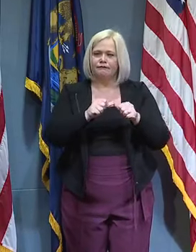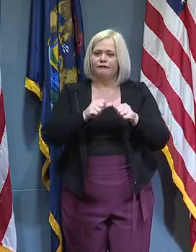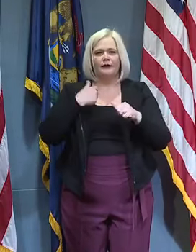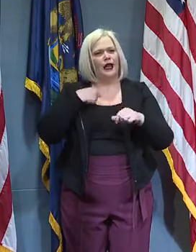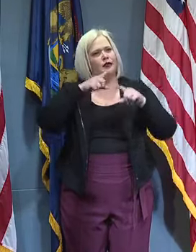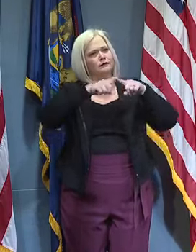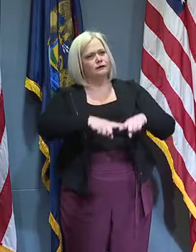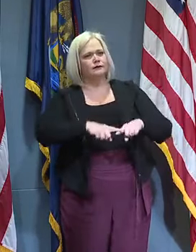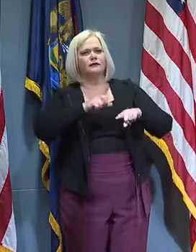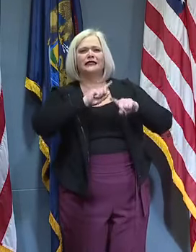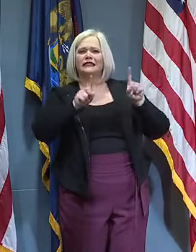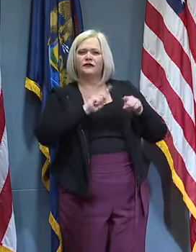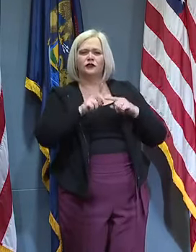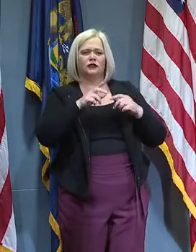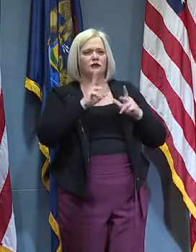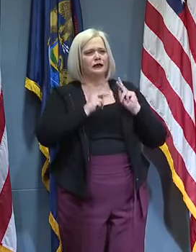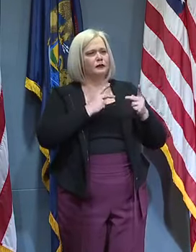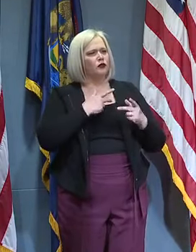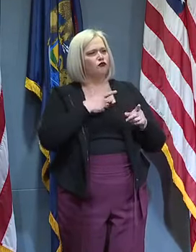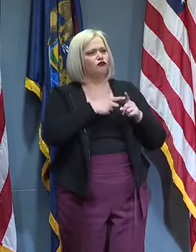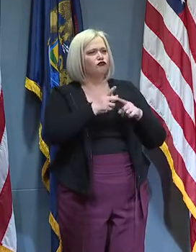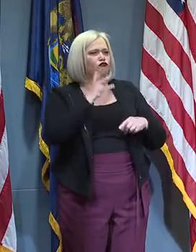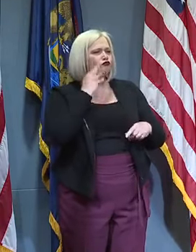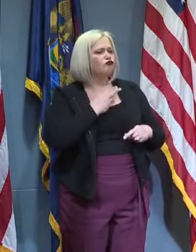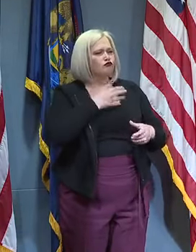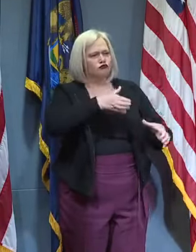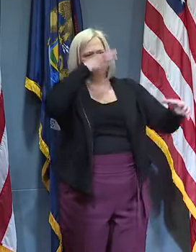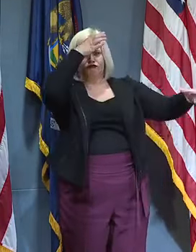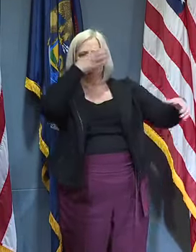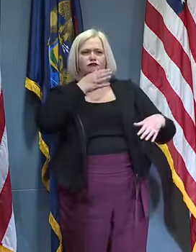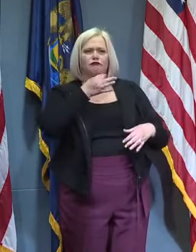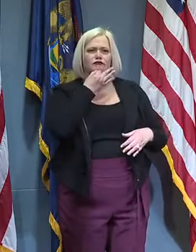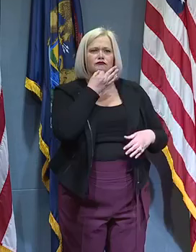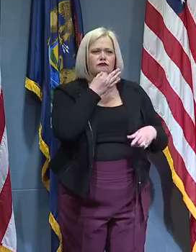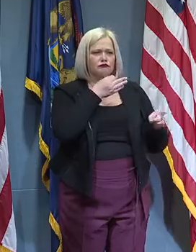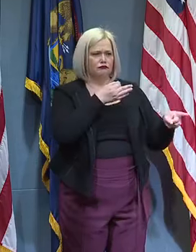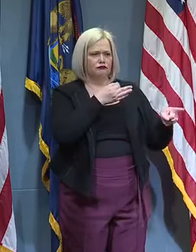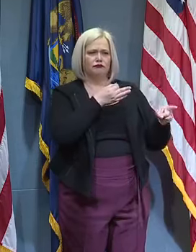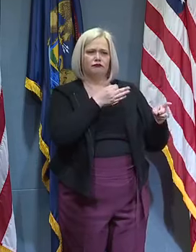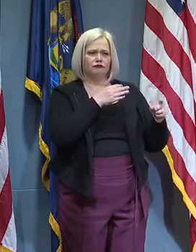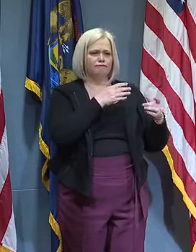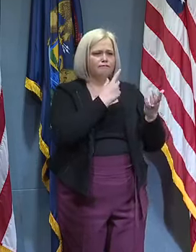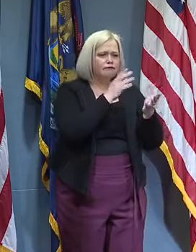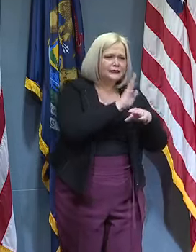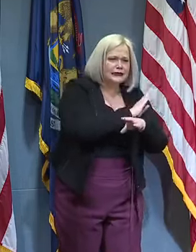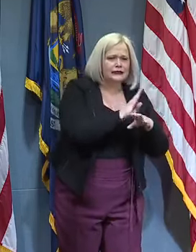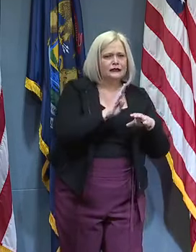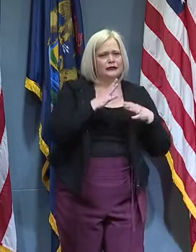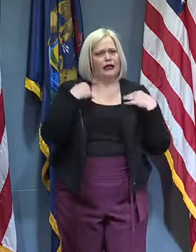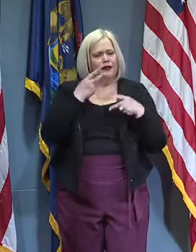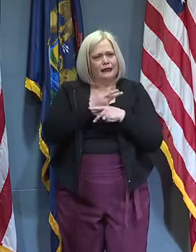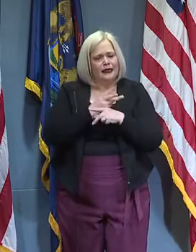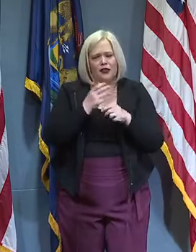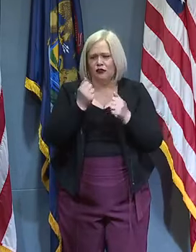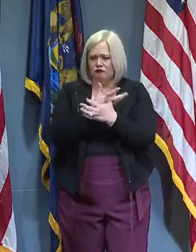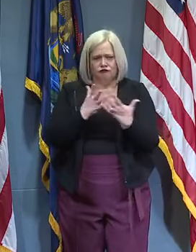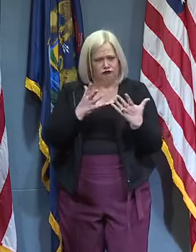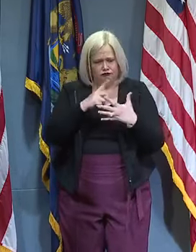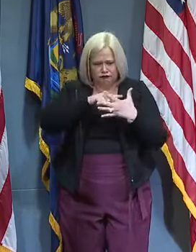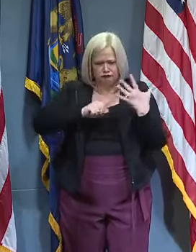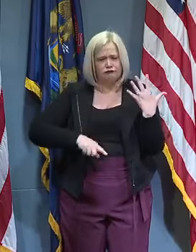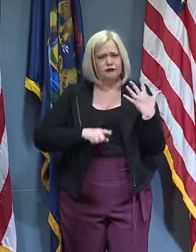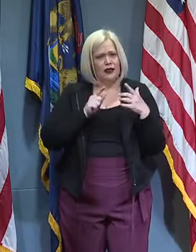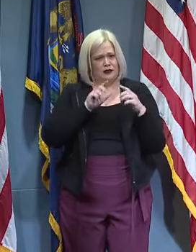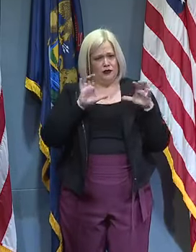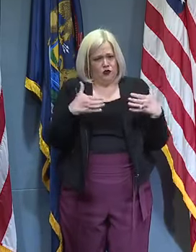all backgrounds. As we navigate this crisis, we are united in a common goal: re-engaging Michigan's economy